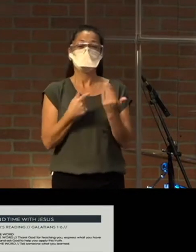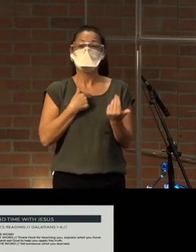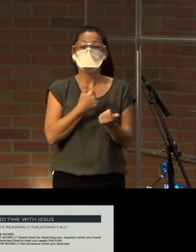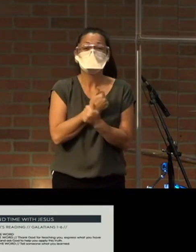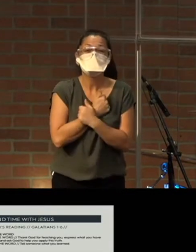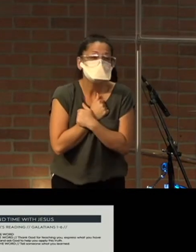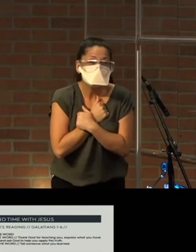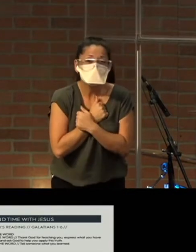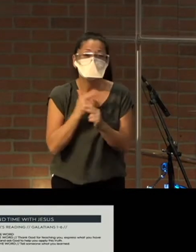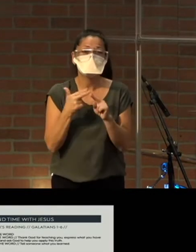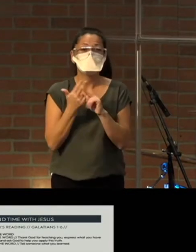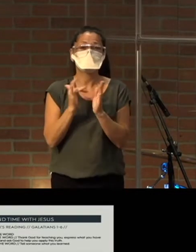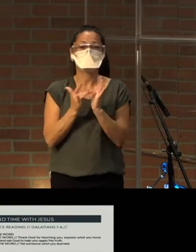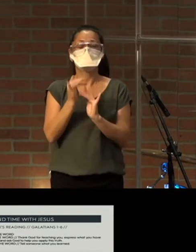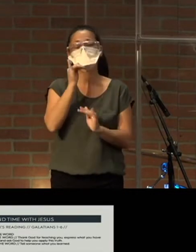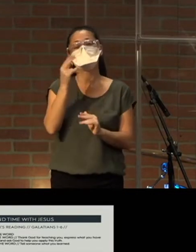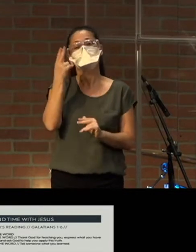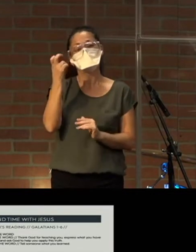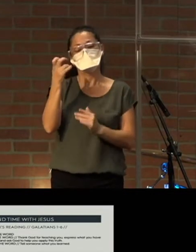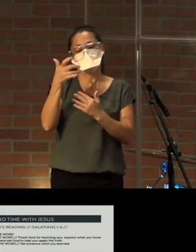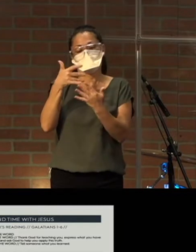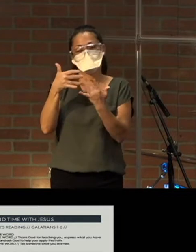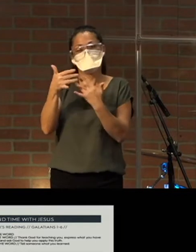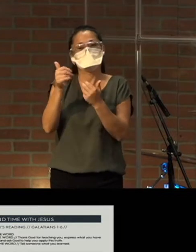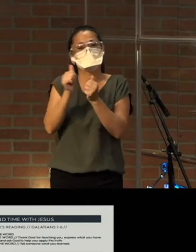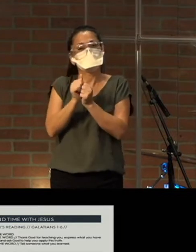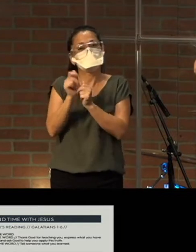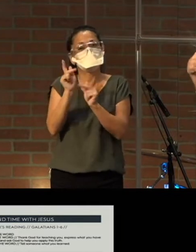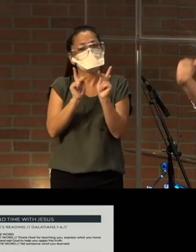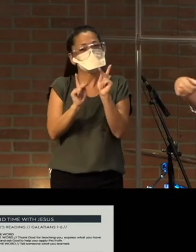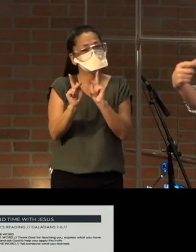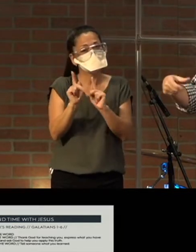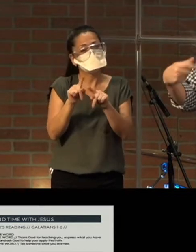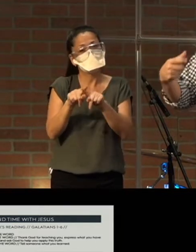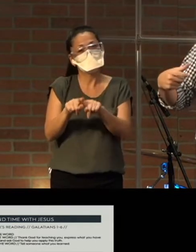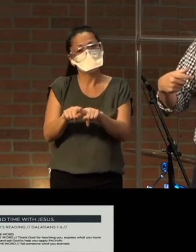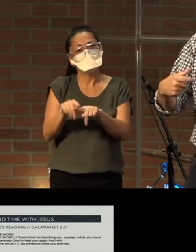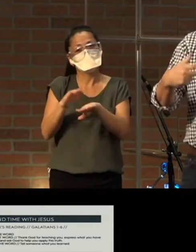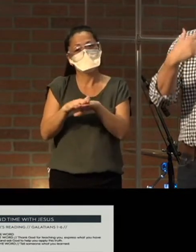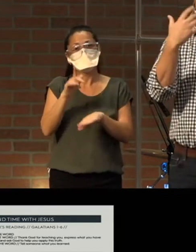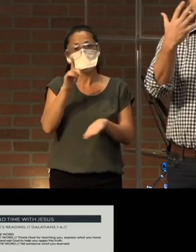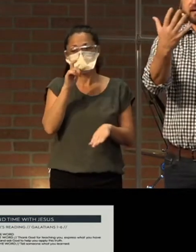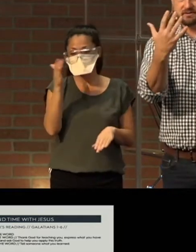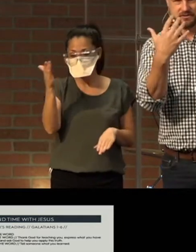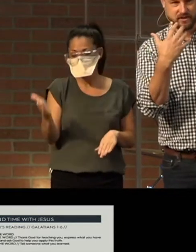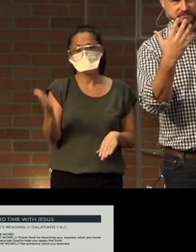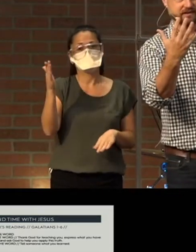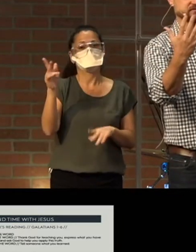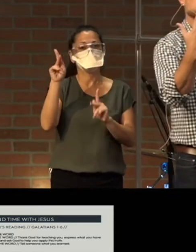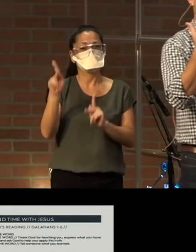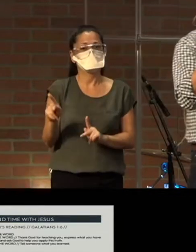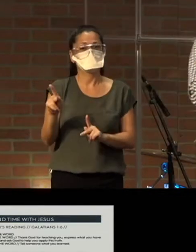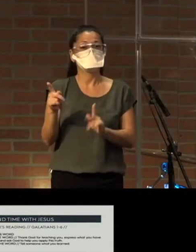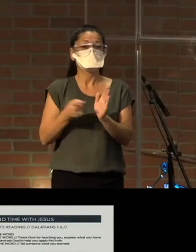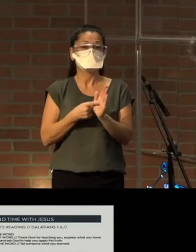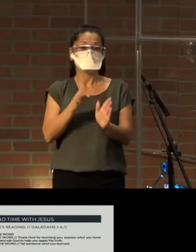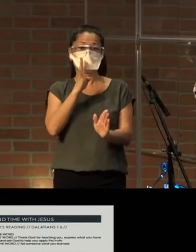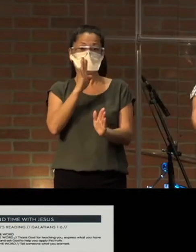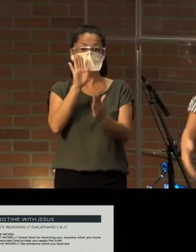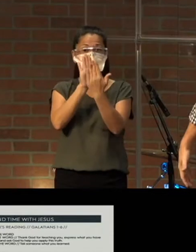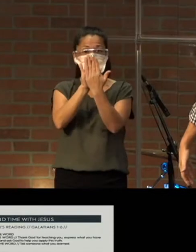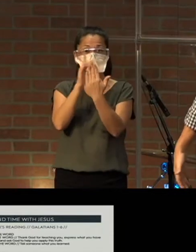about Jesus is how he interacts with people based on who they are. And so sometimes he talks face-to-face,